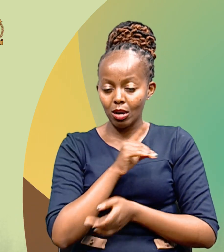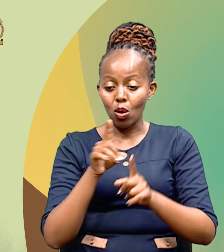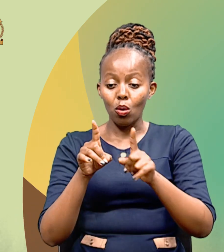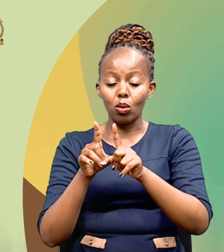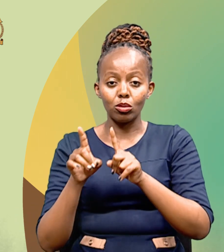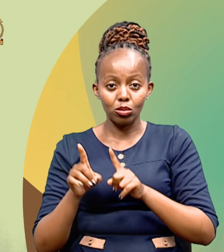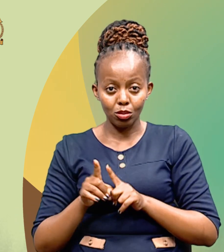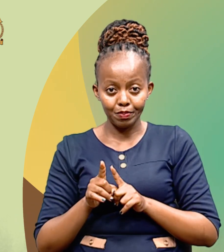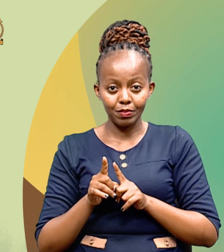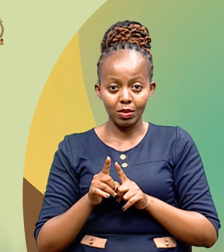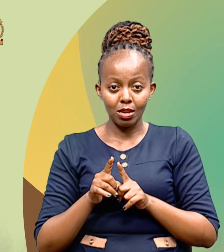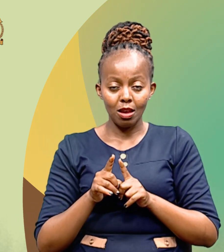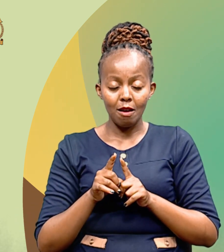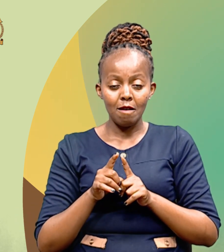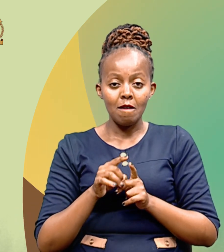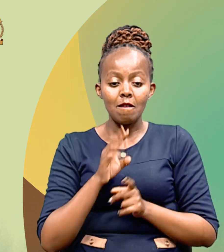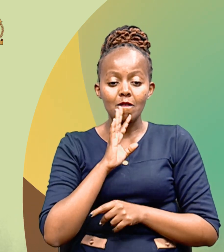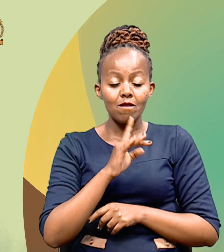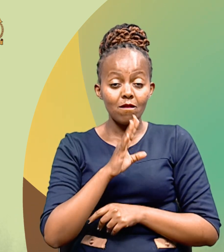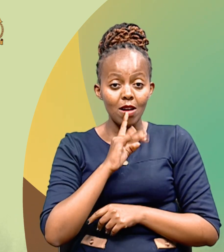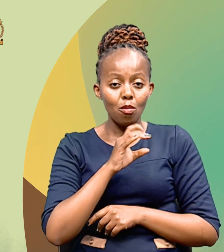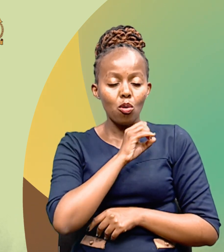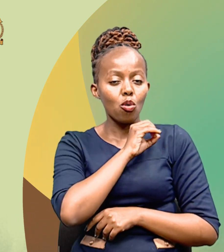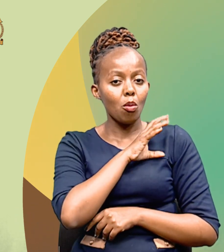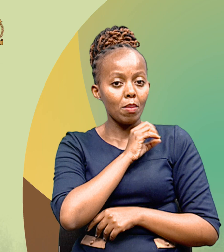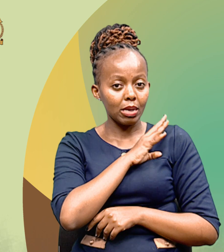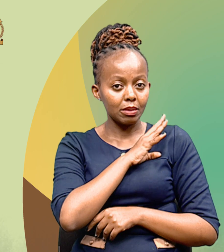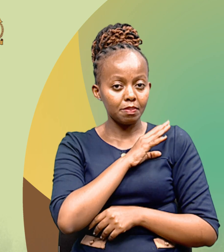and verbal complaint.